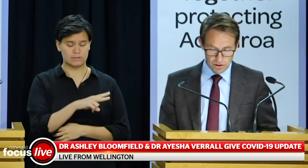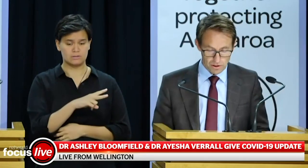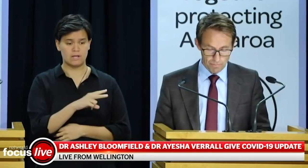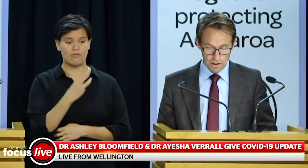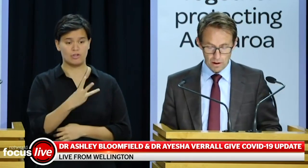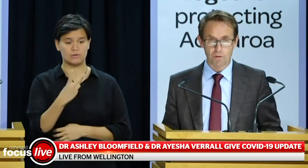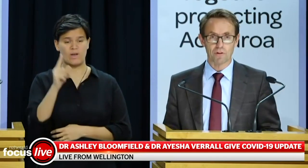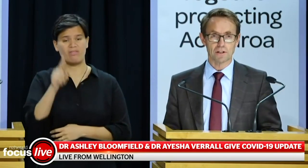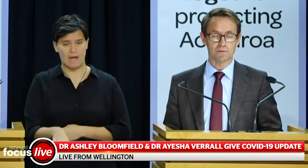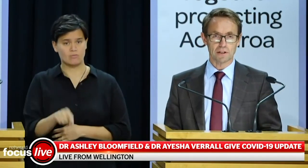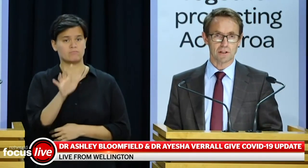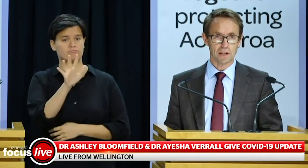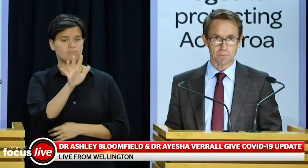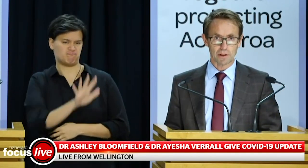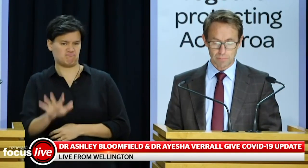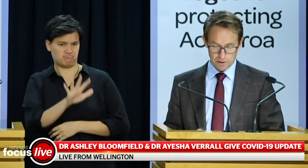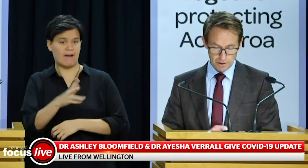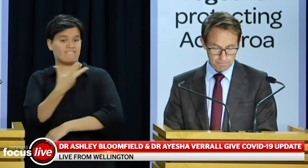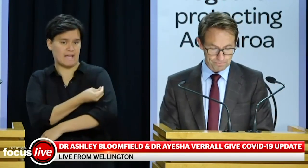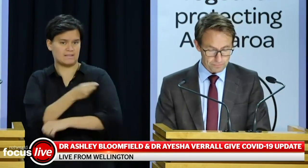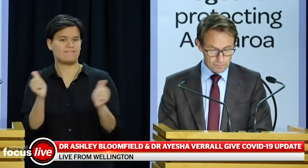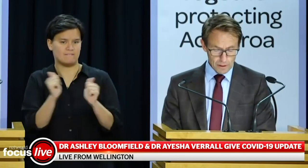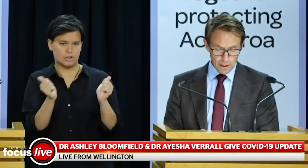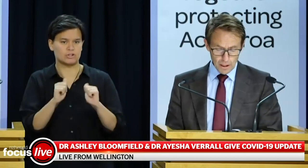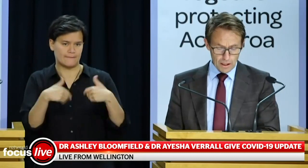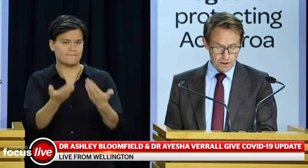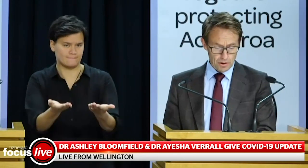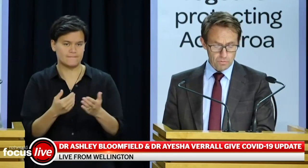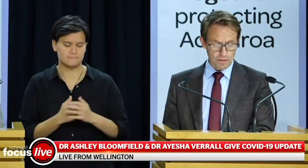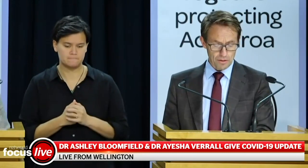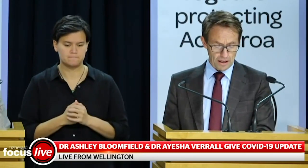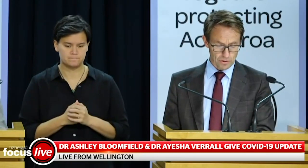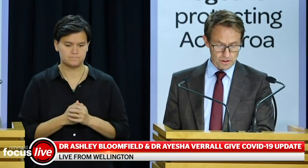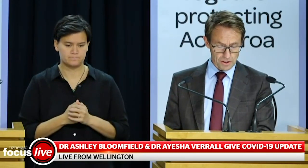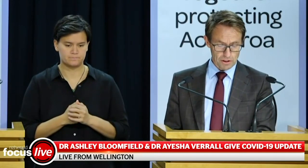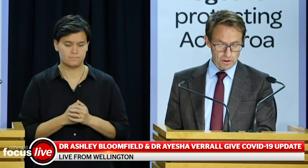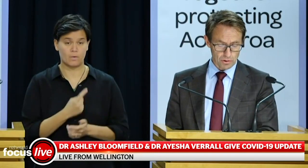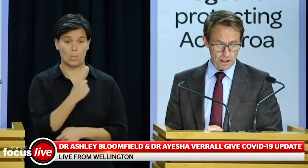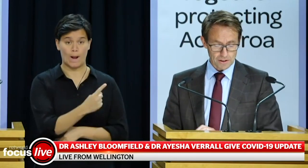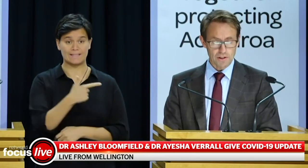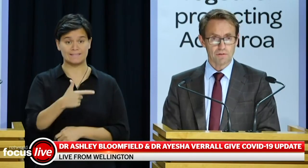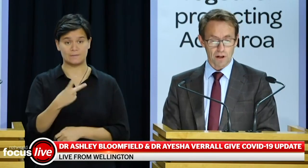232,588 doses of the Pfizer vaccine had been administered. A total of